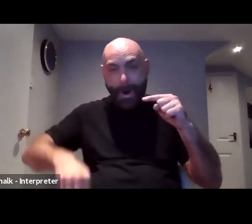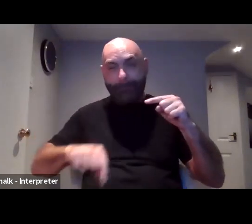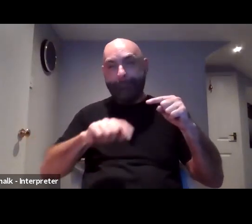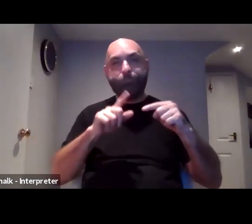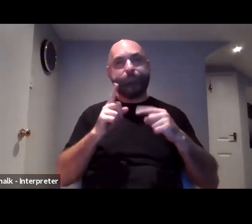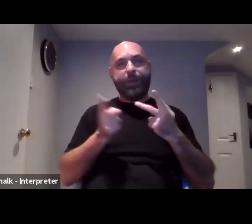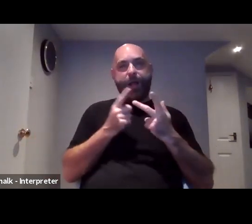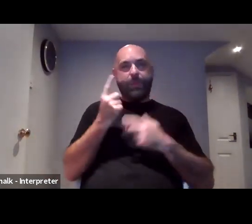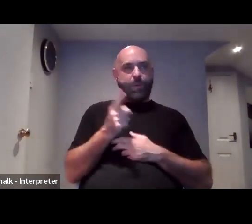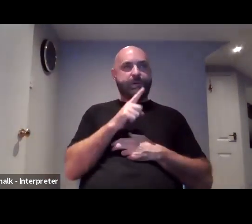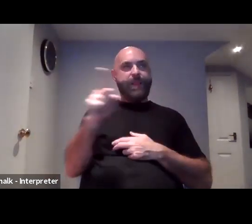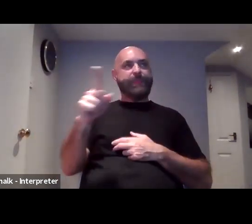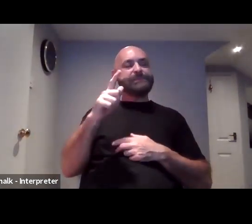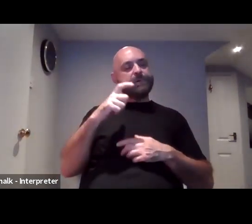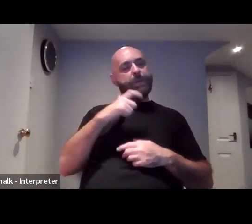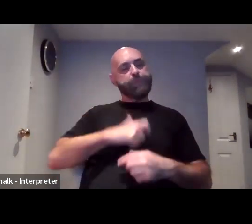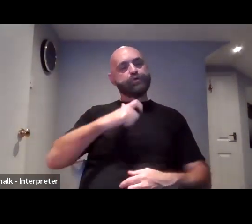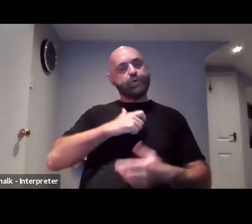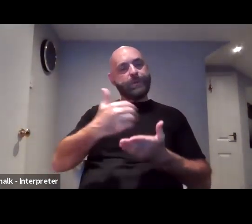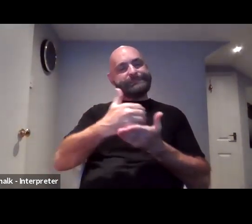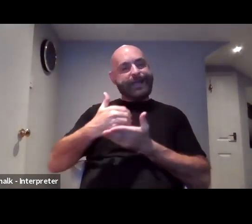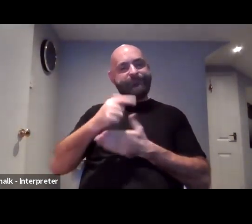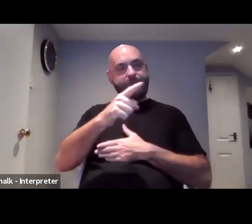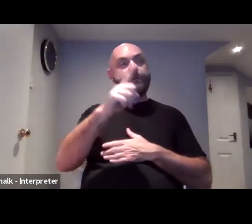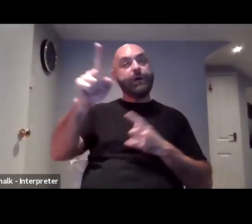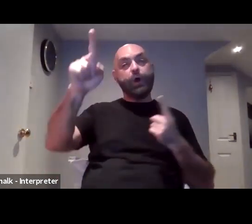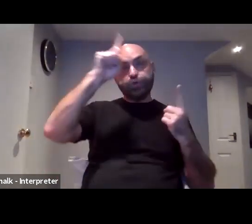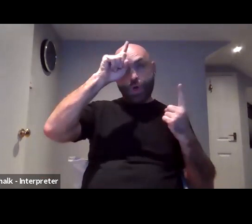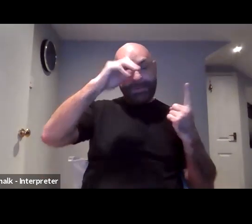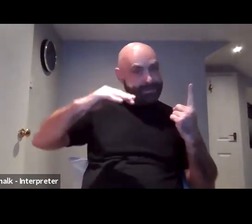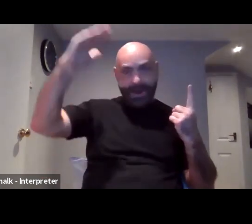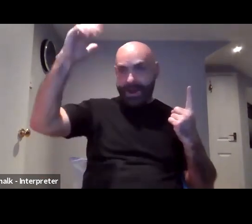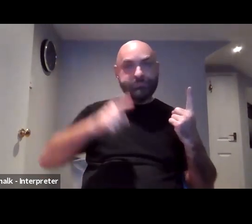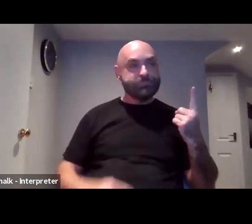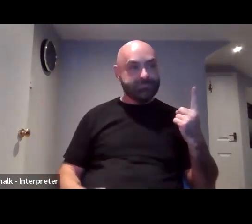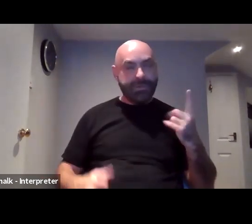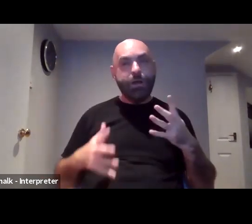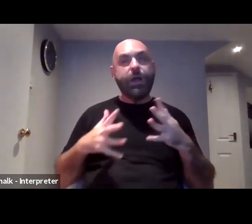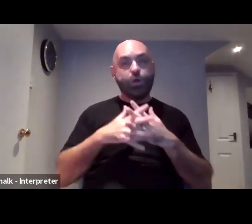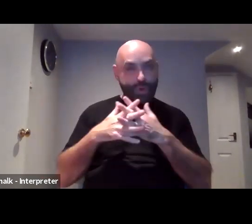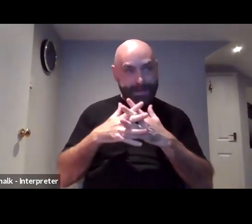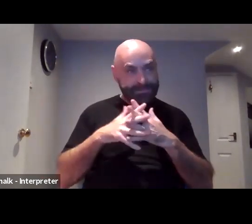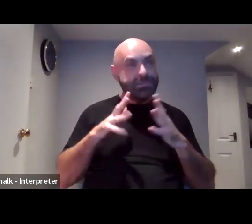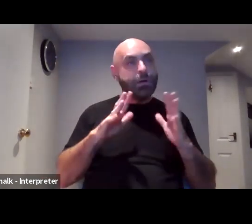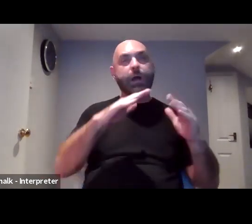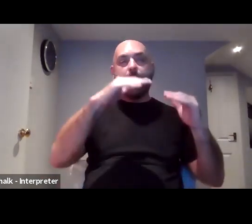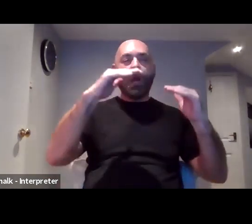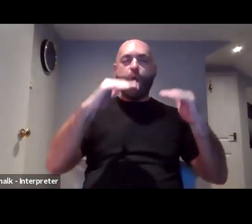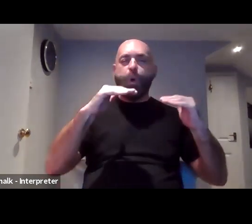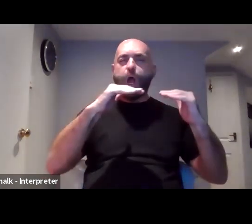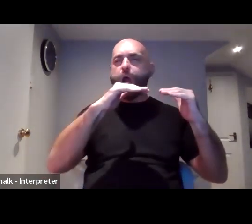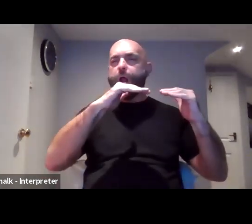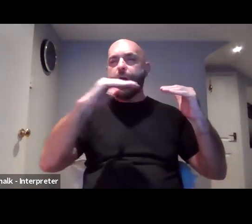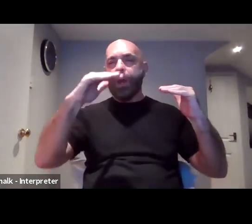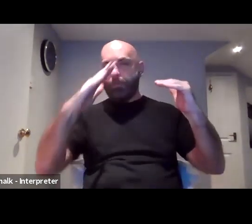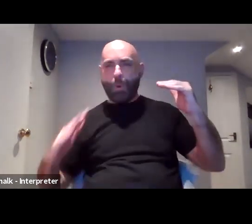Another index, personal safety. There's Germany, high. The US, a bit lower.